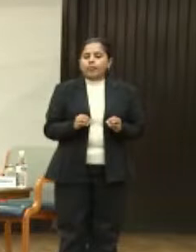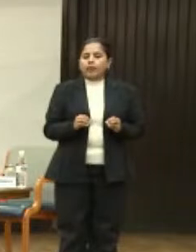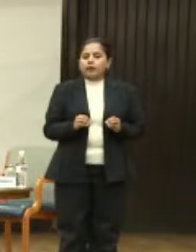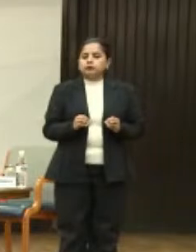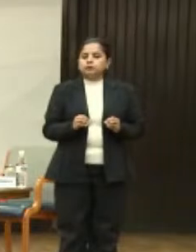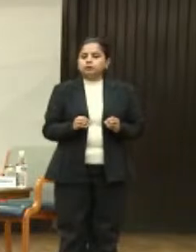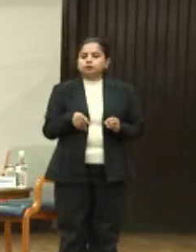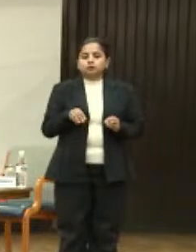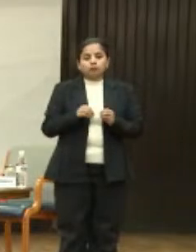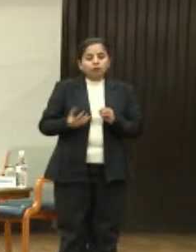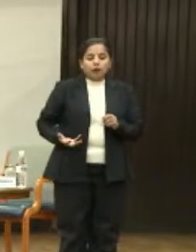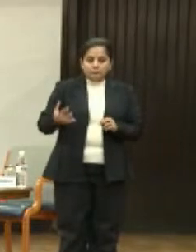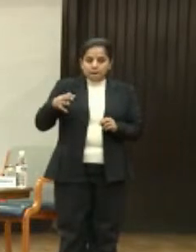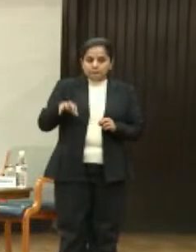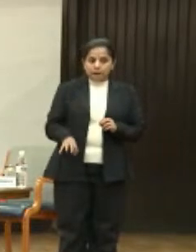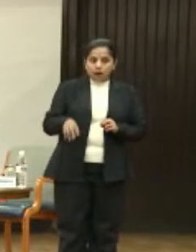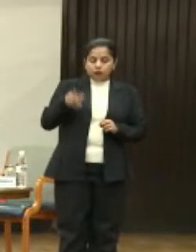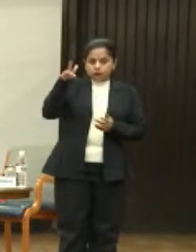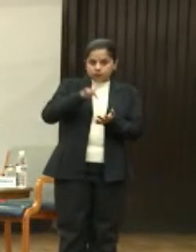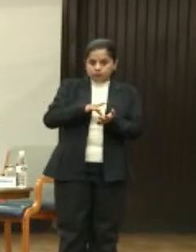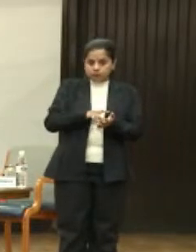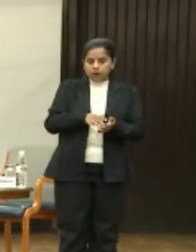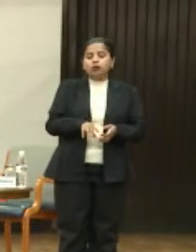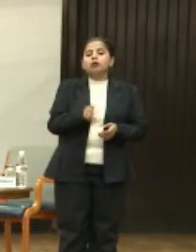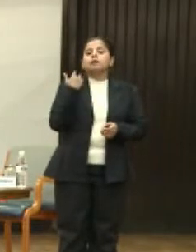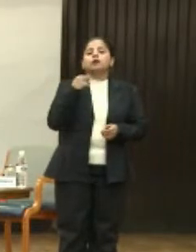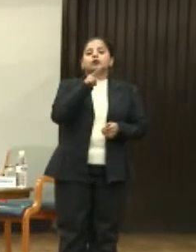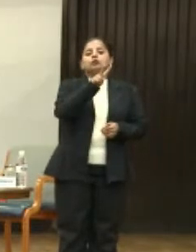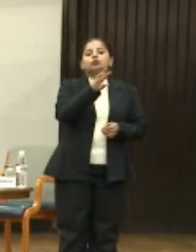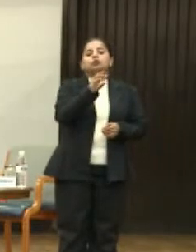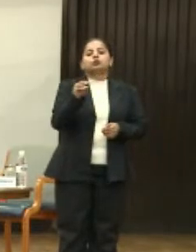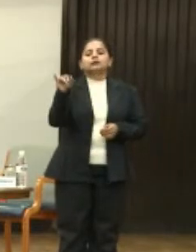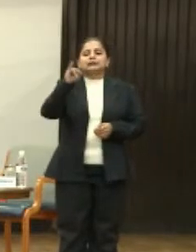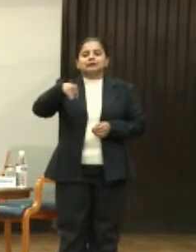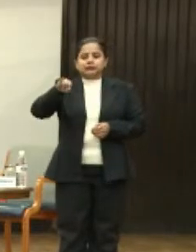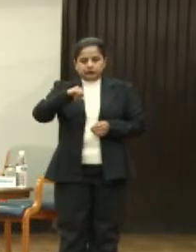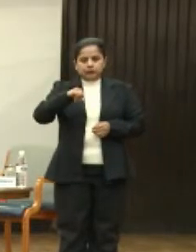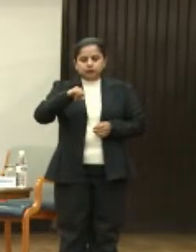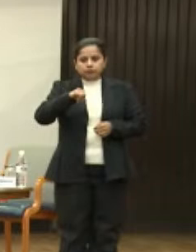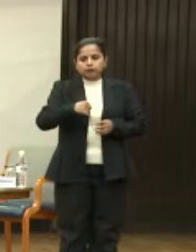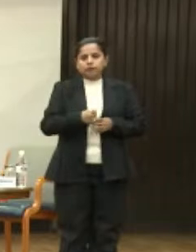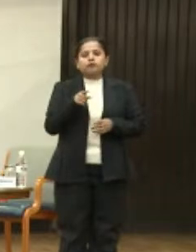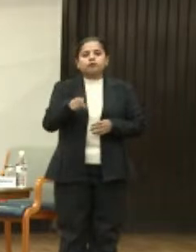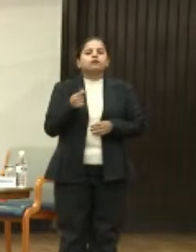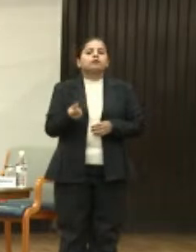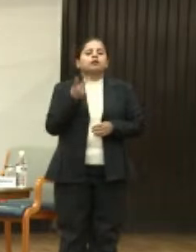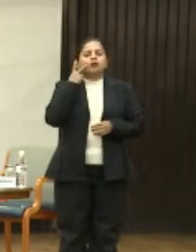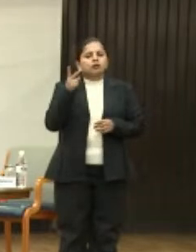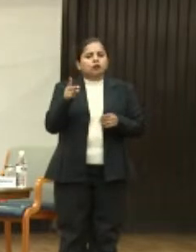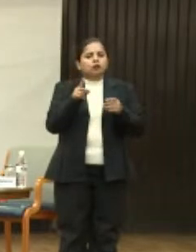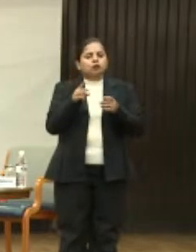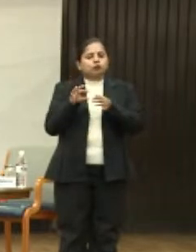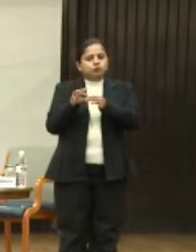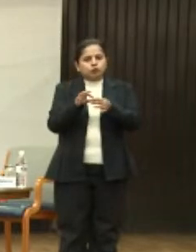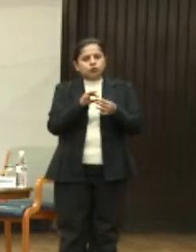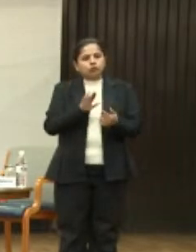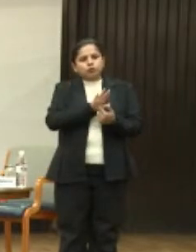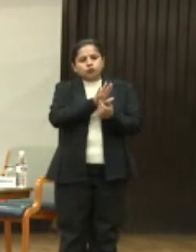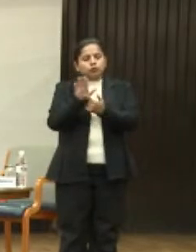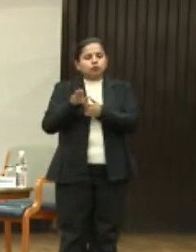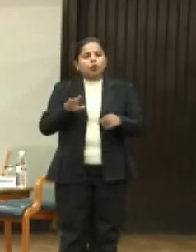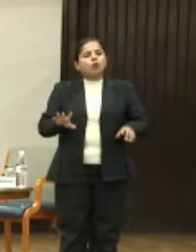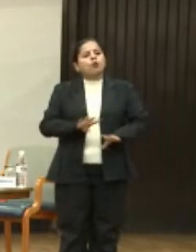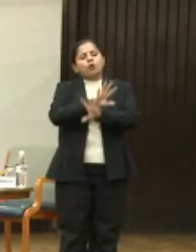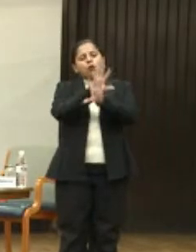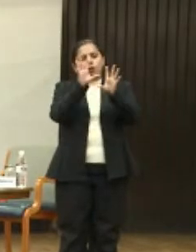that in Bangladesh, in 2006, they unified all